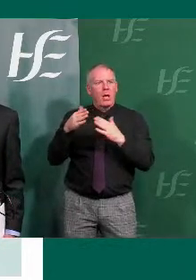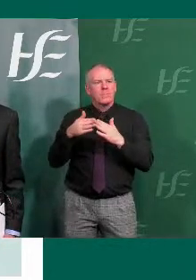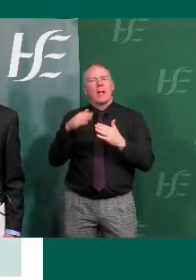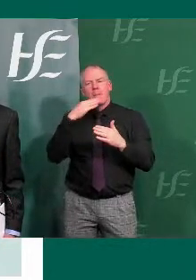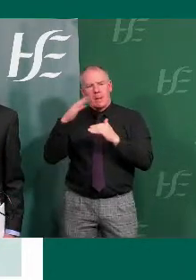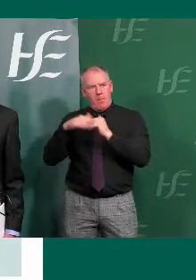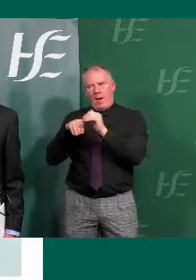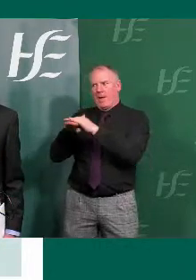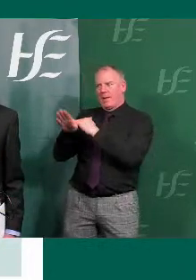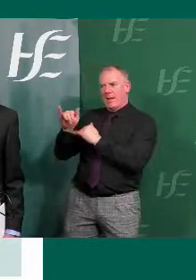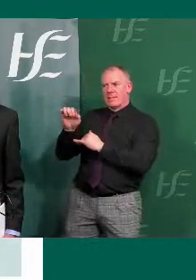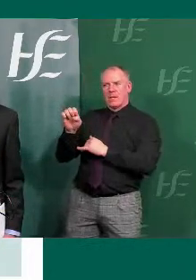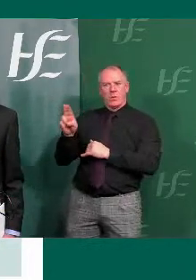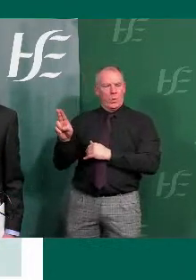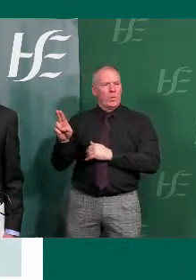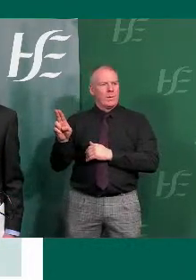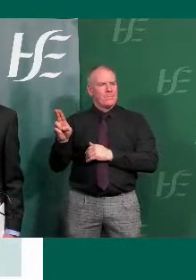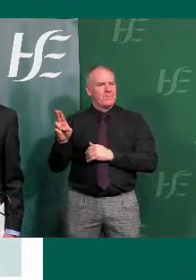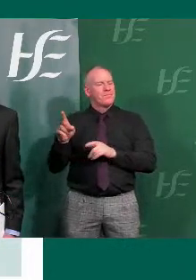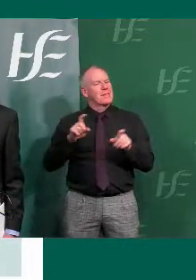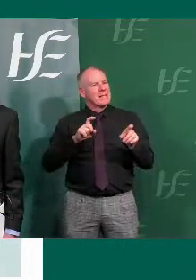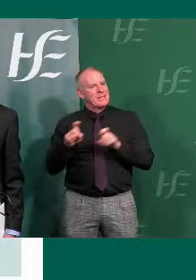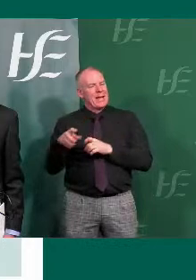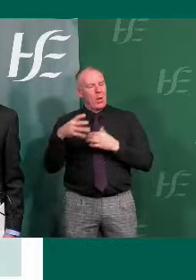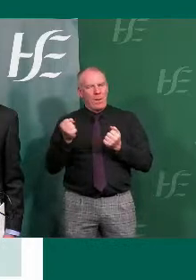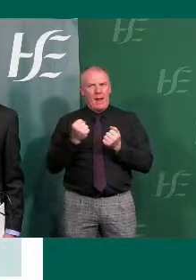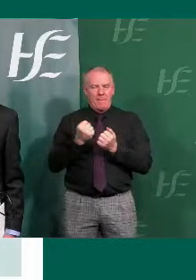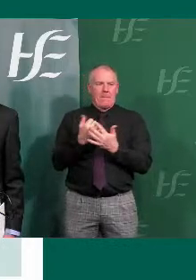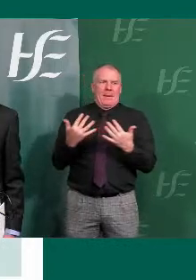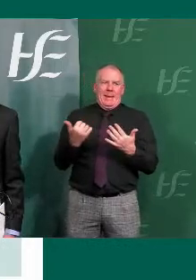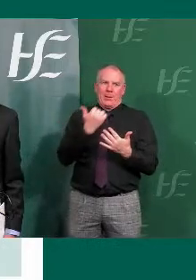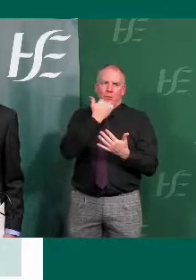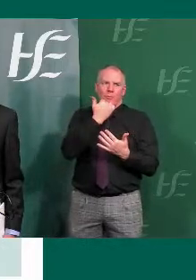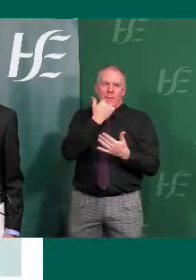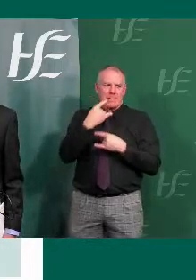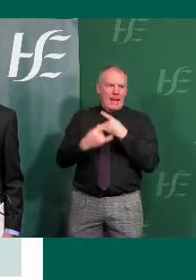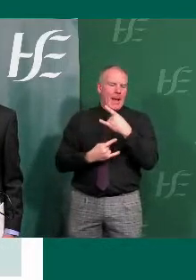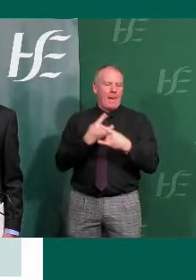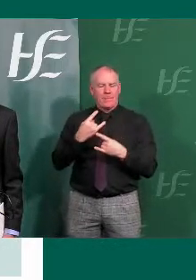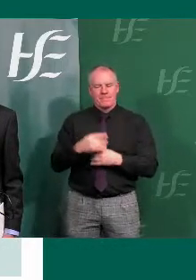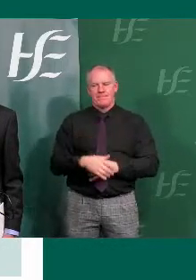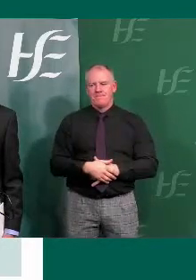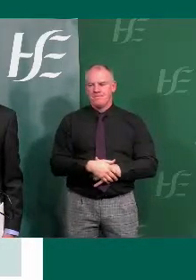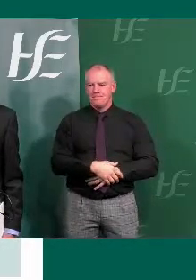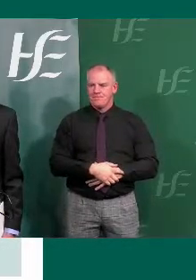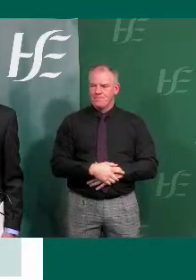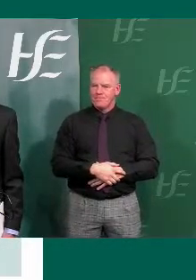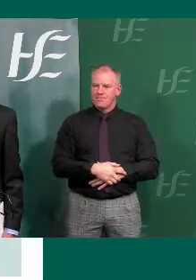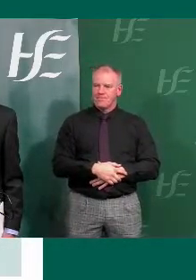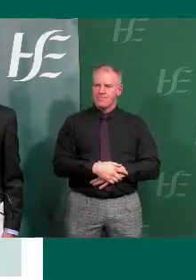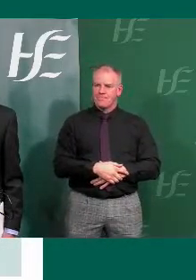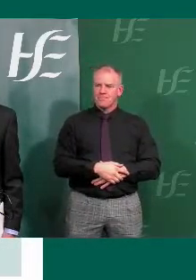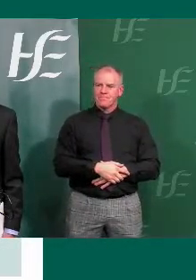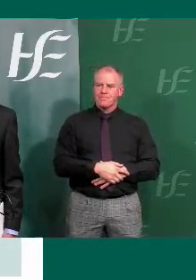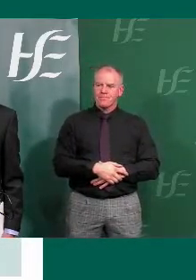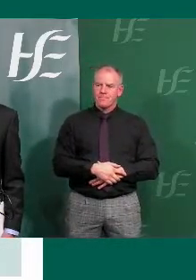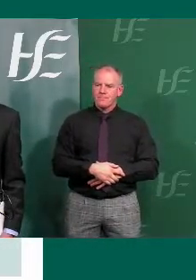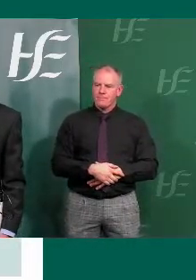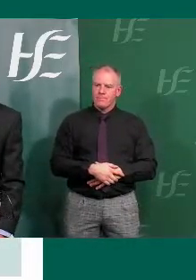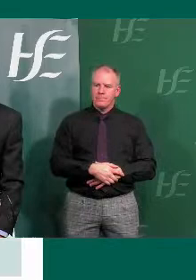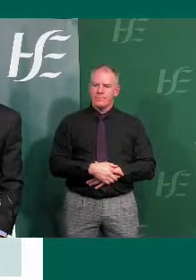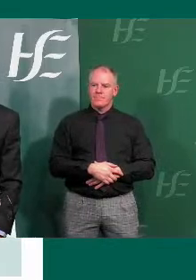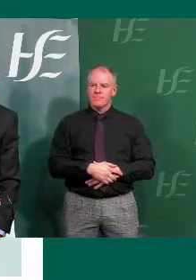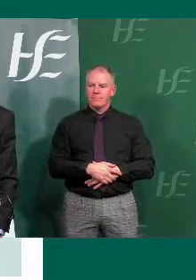rate to ICU, we're still going to be dealing with big numbers, and we're already seeing that impact. Some